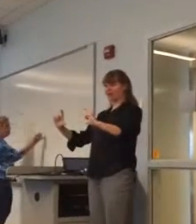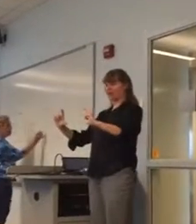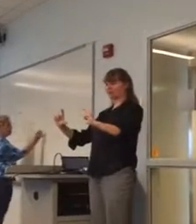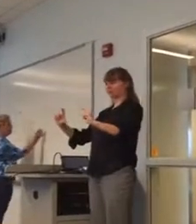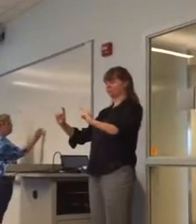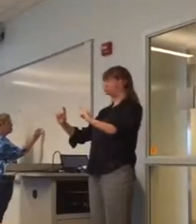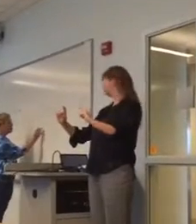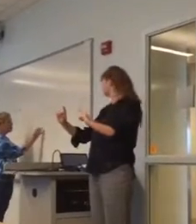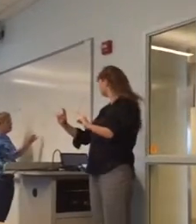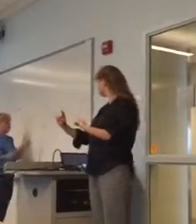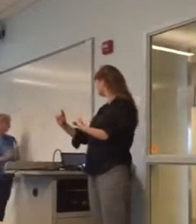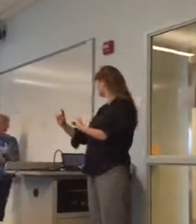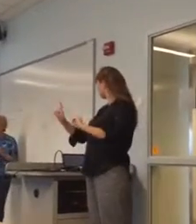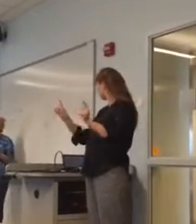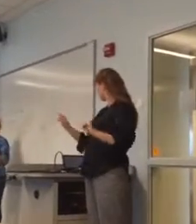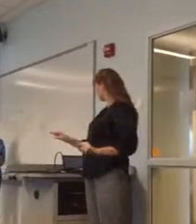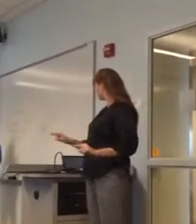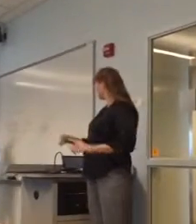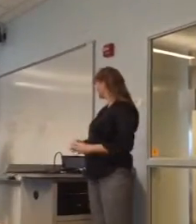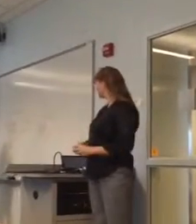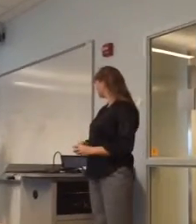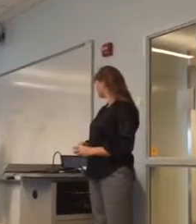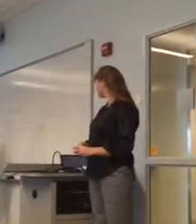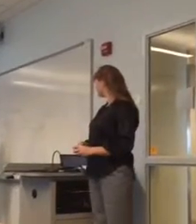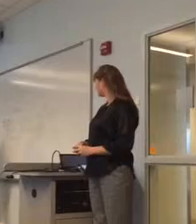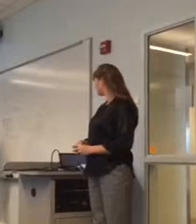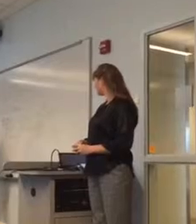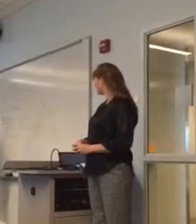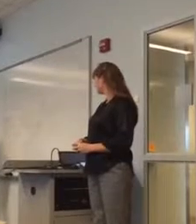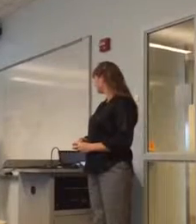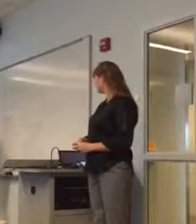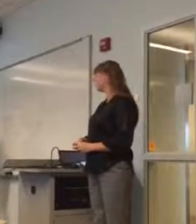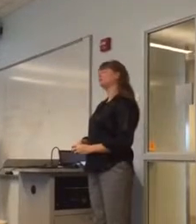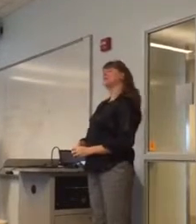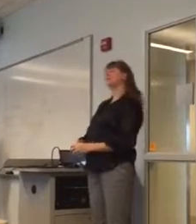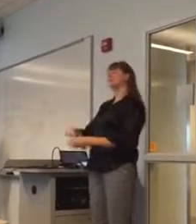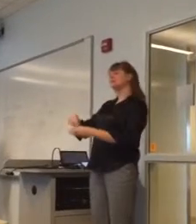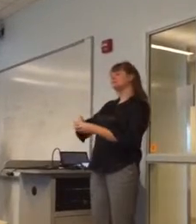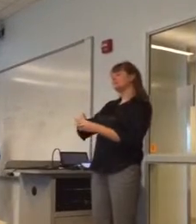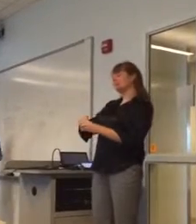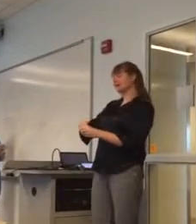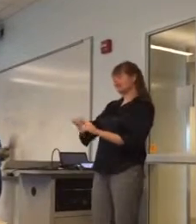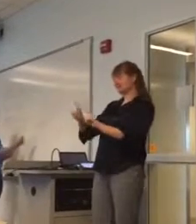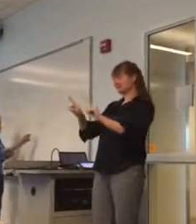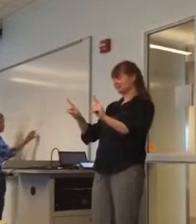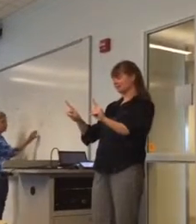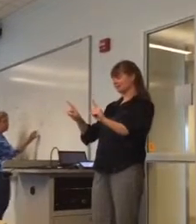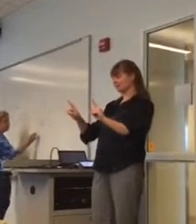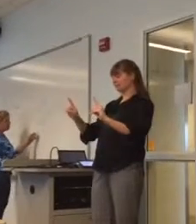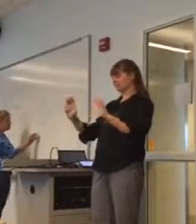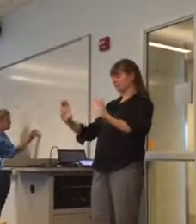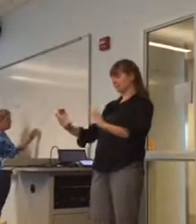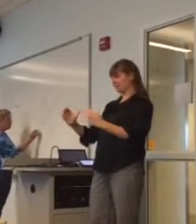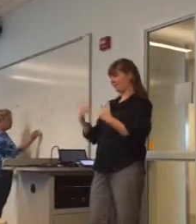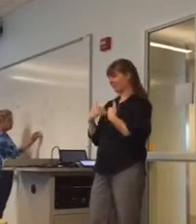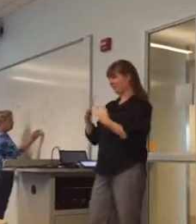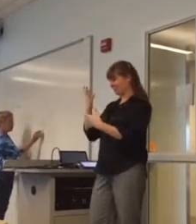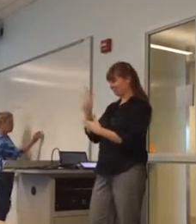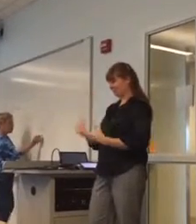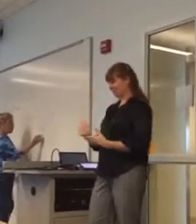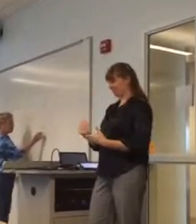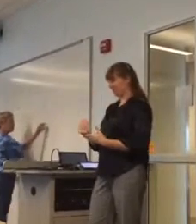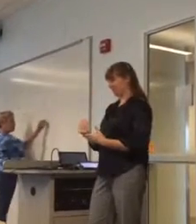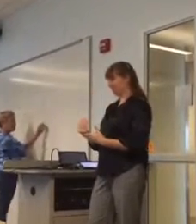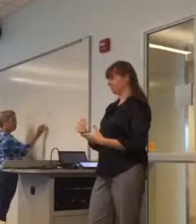But here, how many elements are in the set that contains the empty set? 1. So now 2 to the